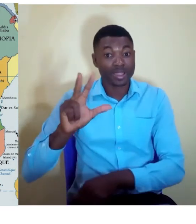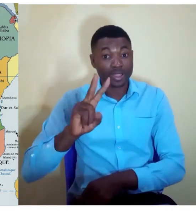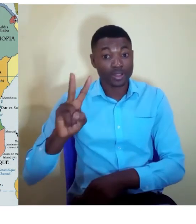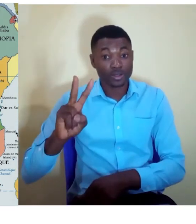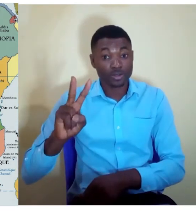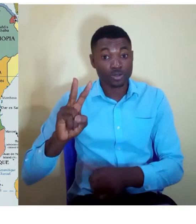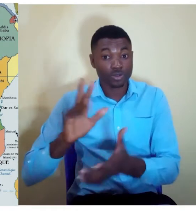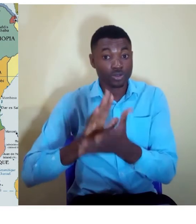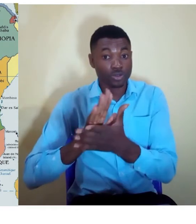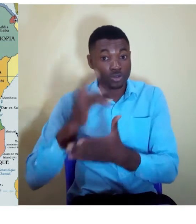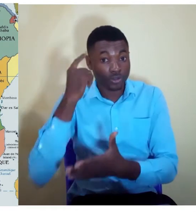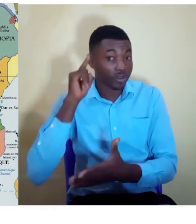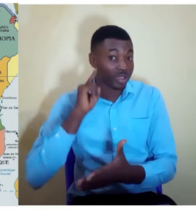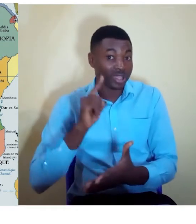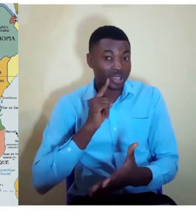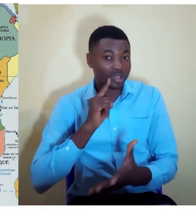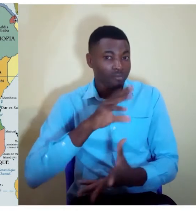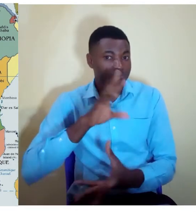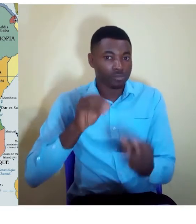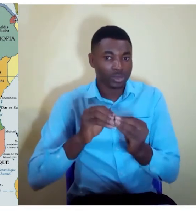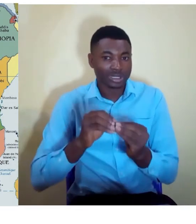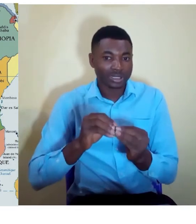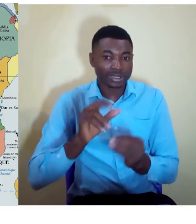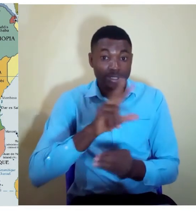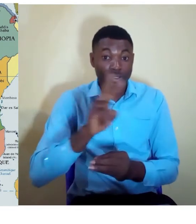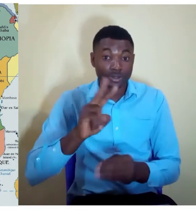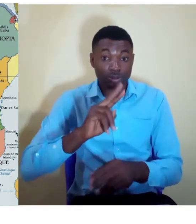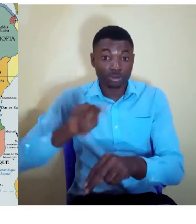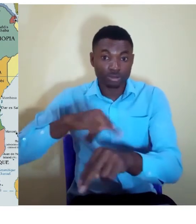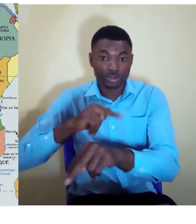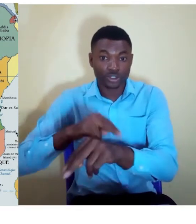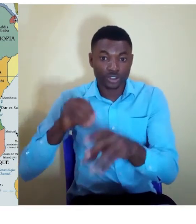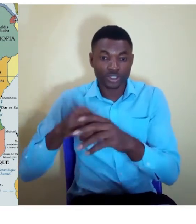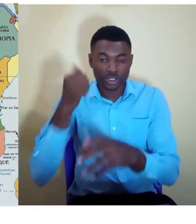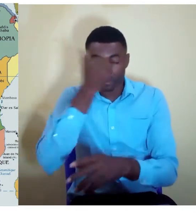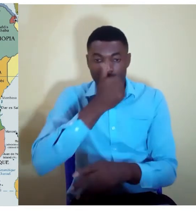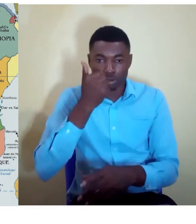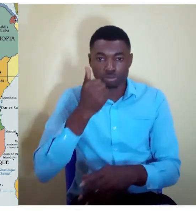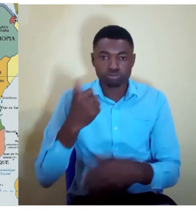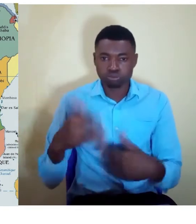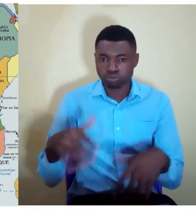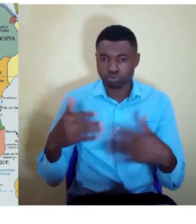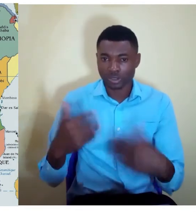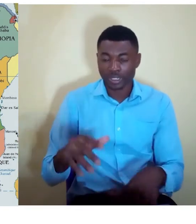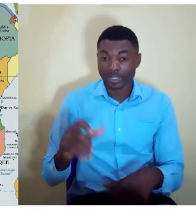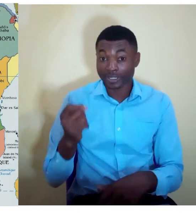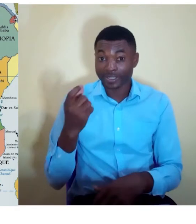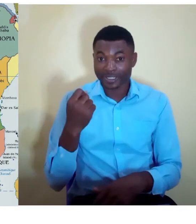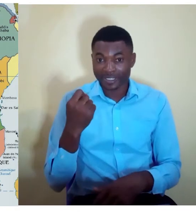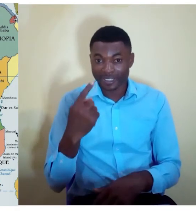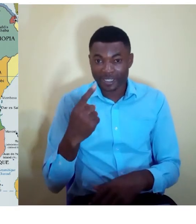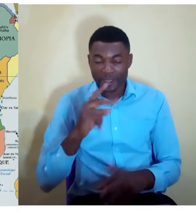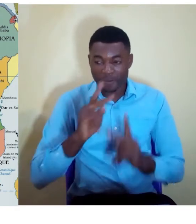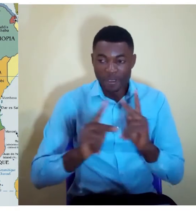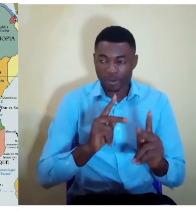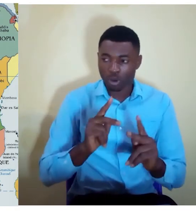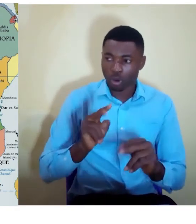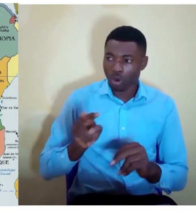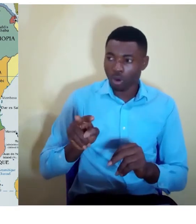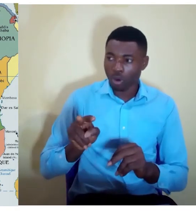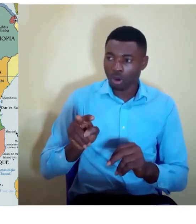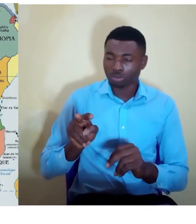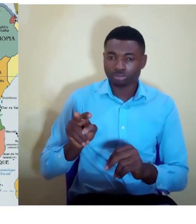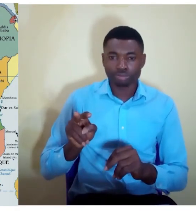in total in 13 post-colonial African nations. Perhaps understandably, this earned him the honorific